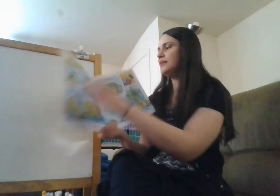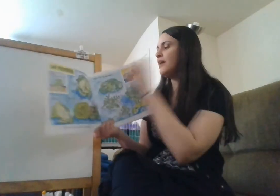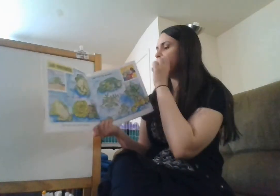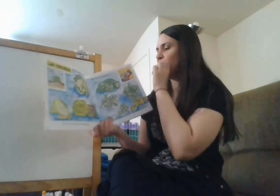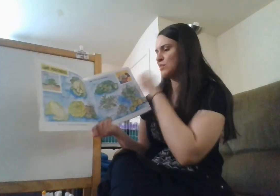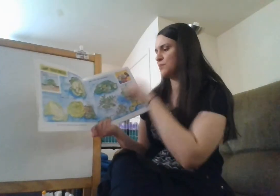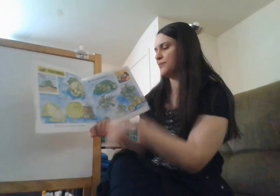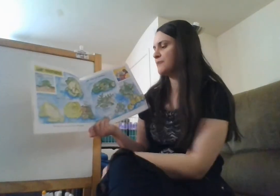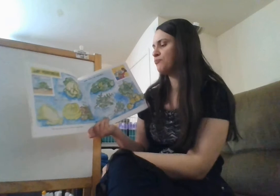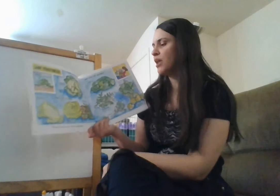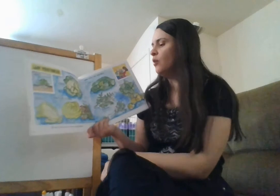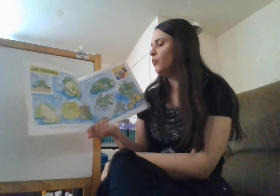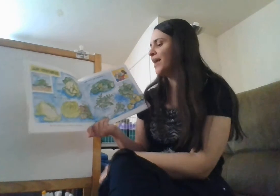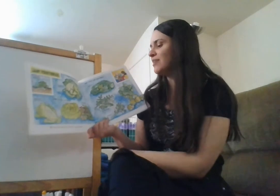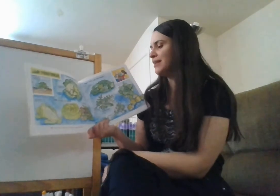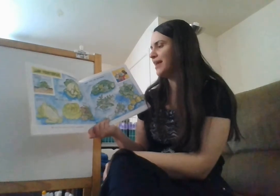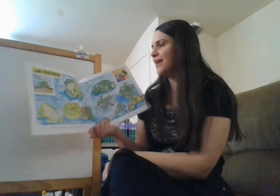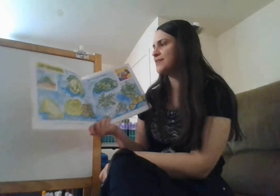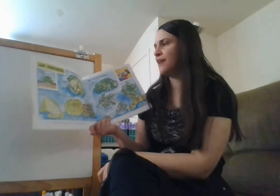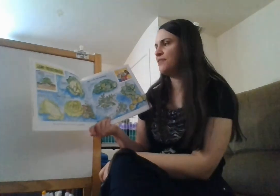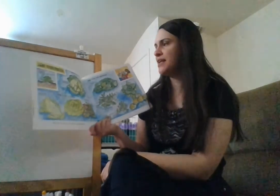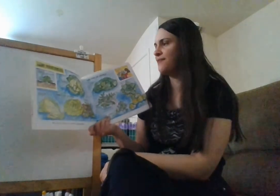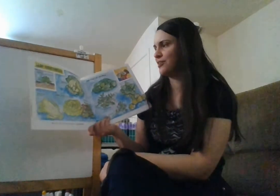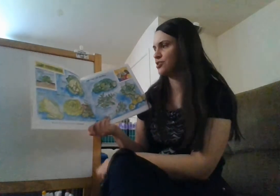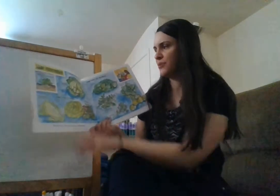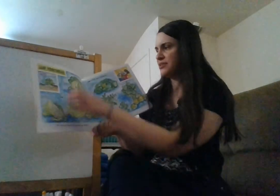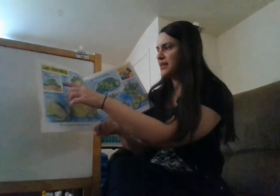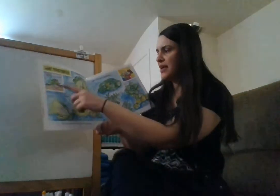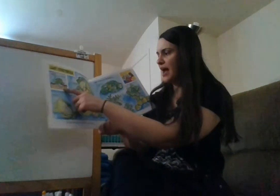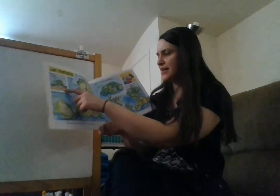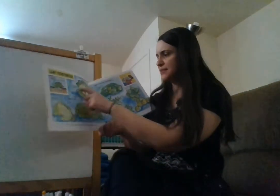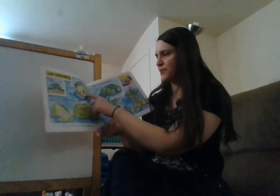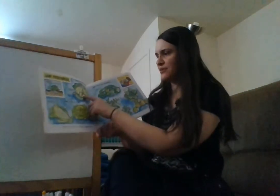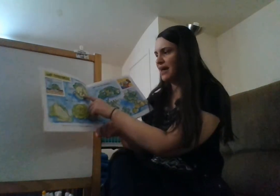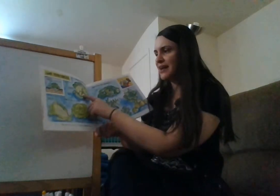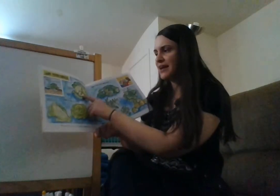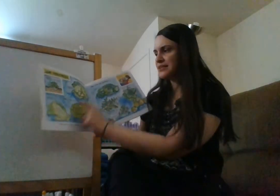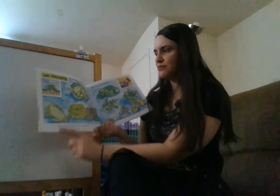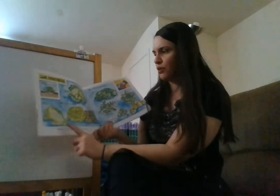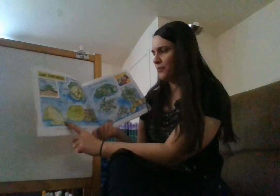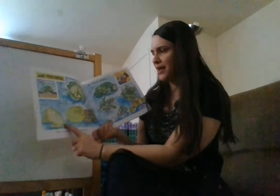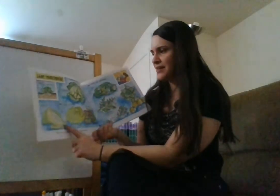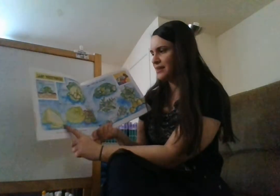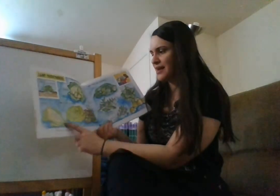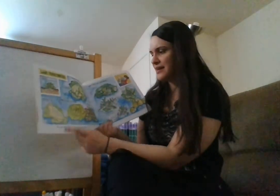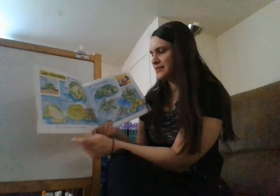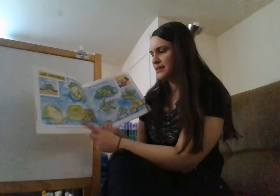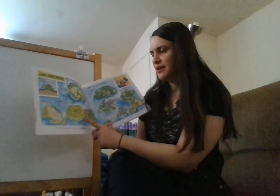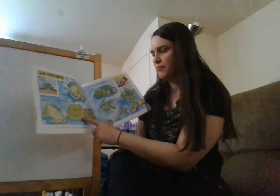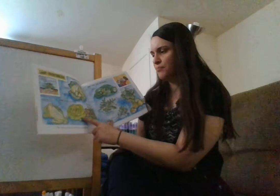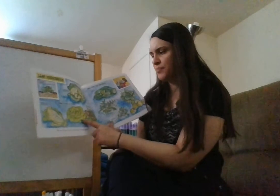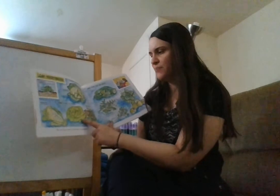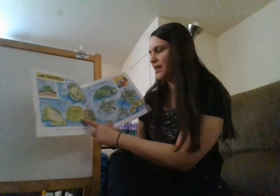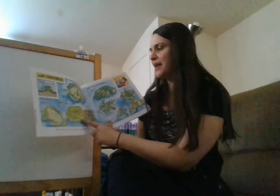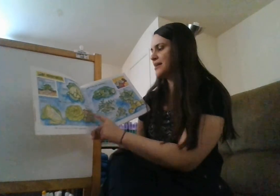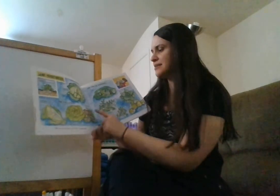Leaf vegetables. We eat the leaves of these vegetables. Iceberg lettuce, romaine lettuce, Bib lettuce,